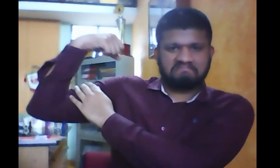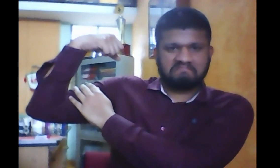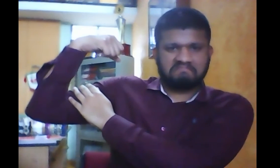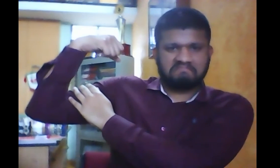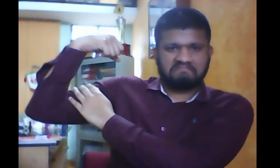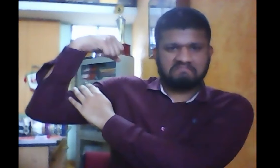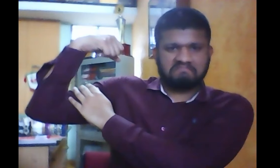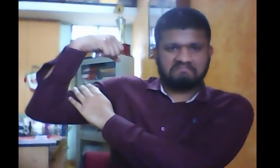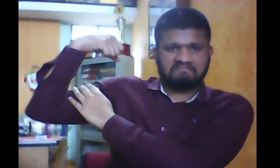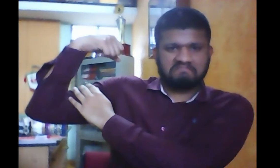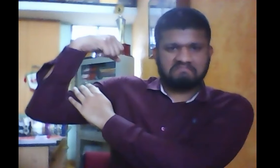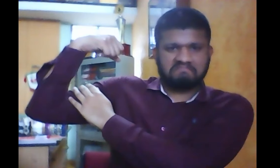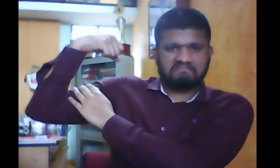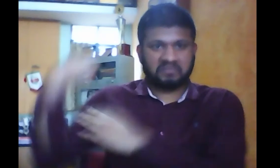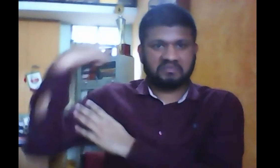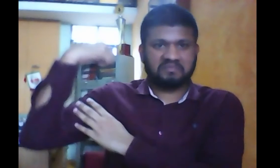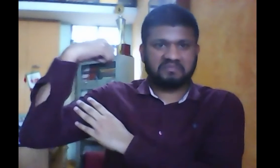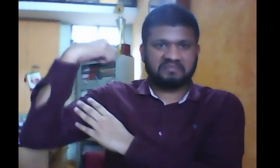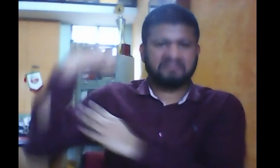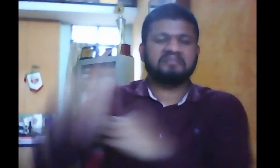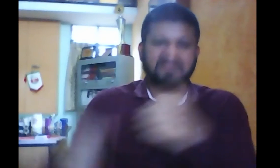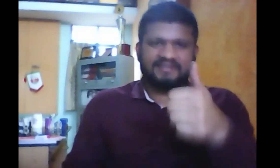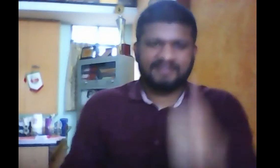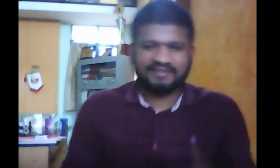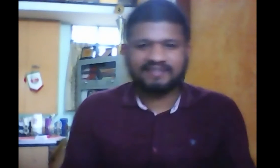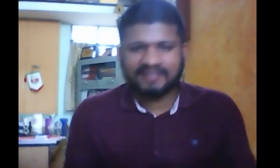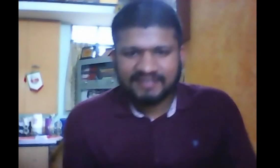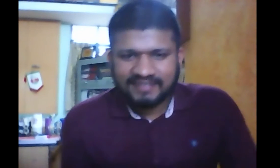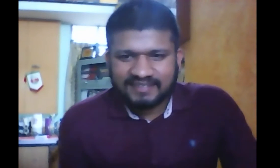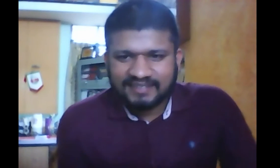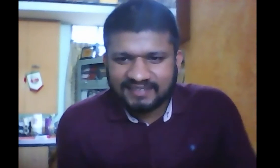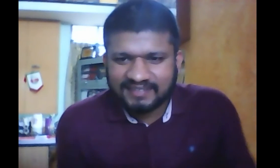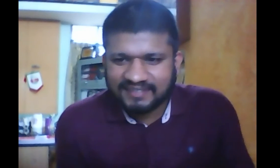man. Woman. Good. teacher.